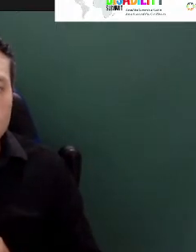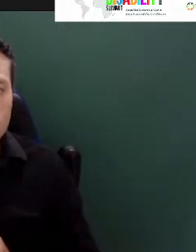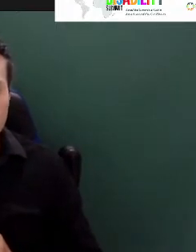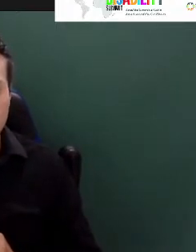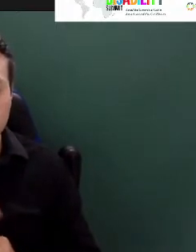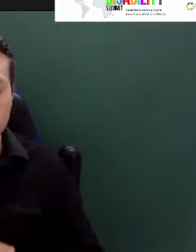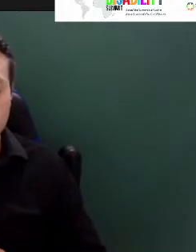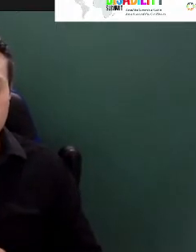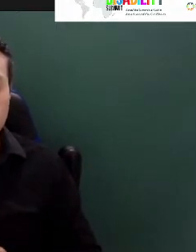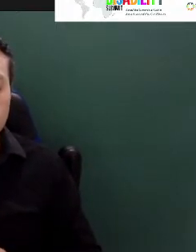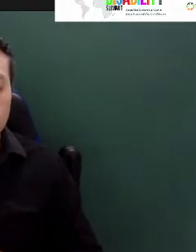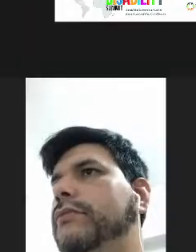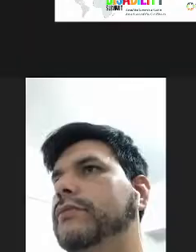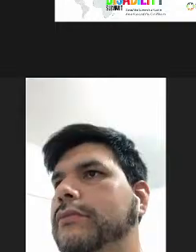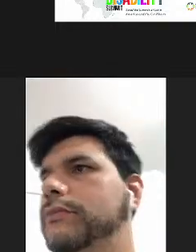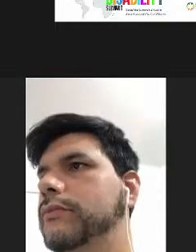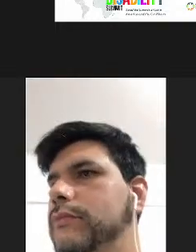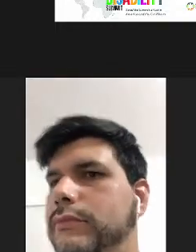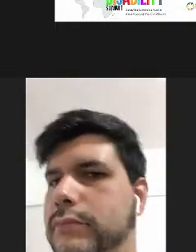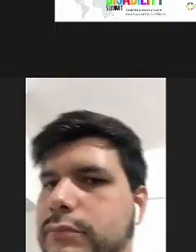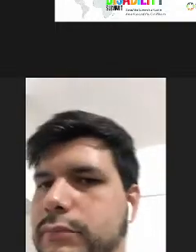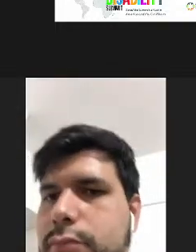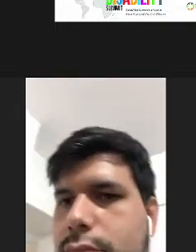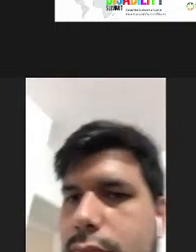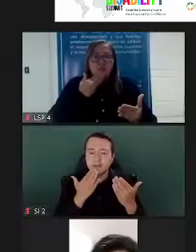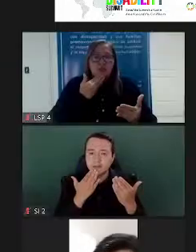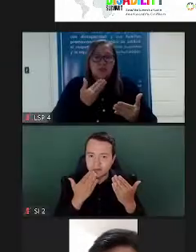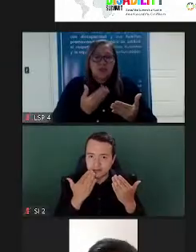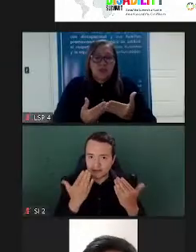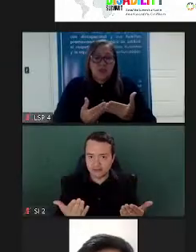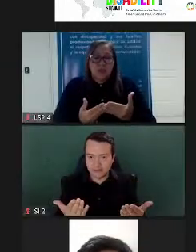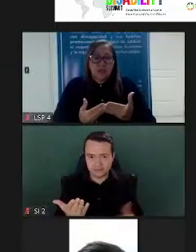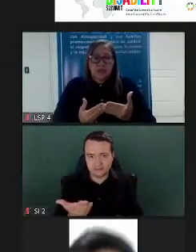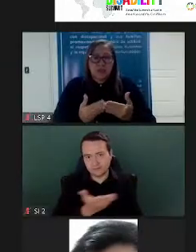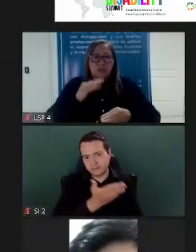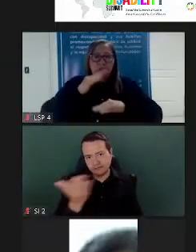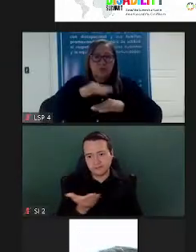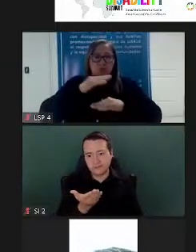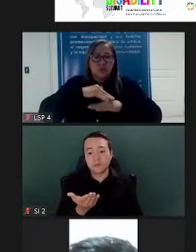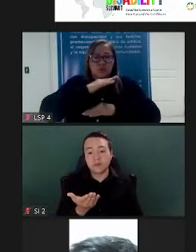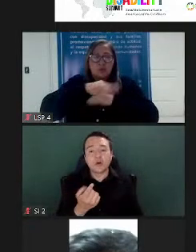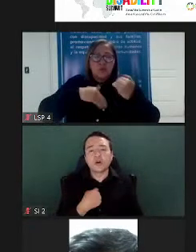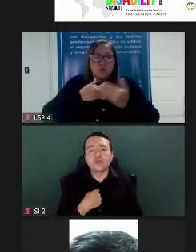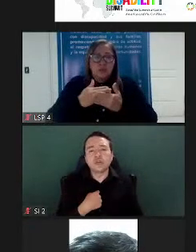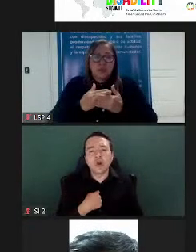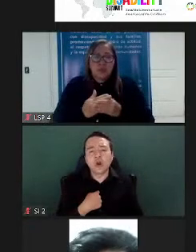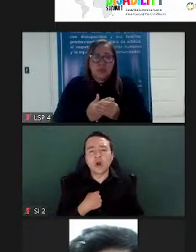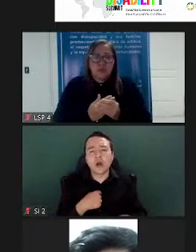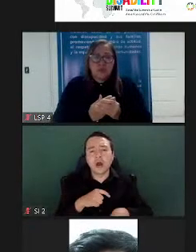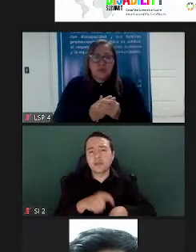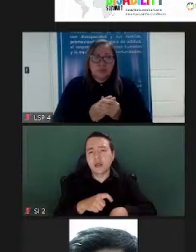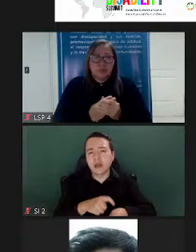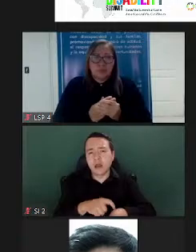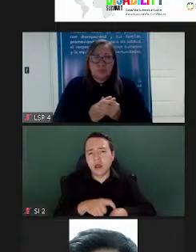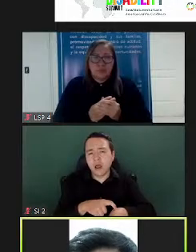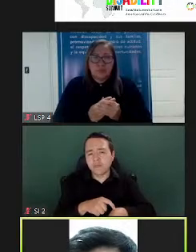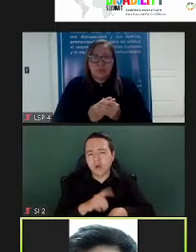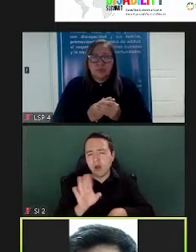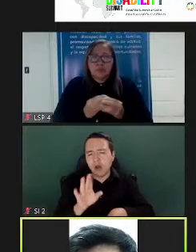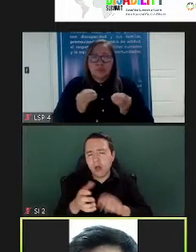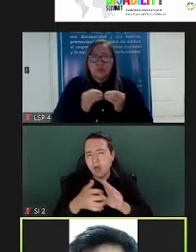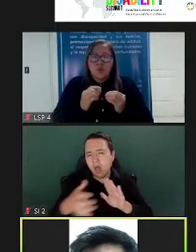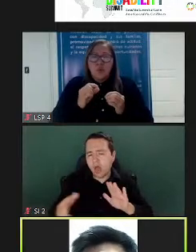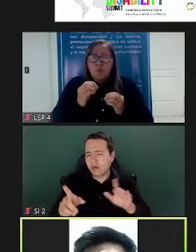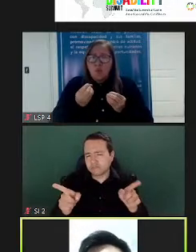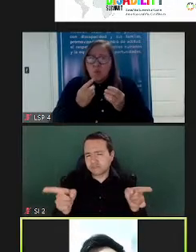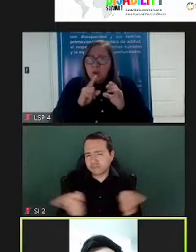you clearly loud and clear thank you mario well thank you i would just take a